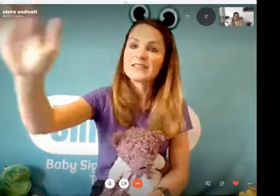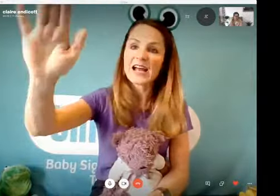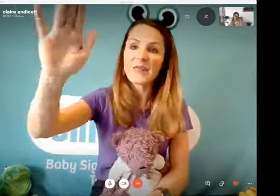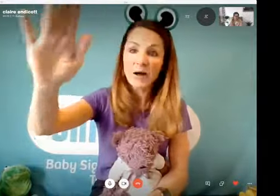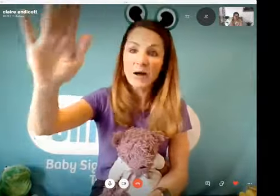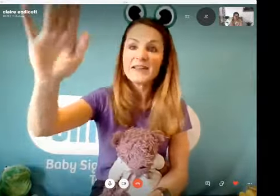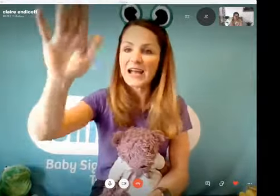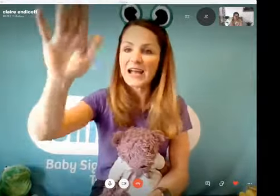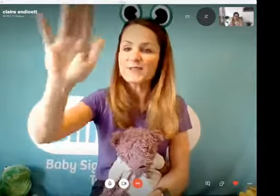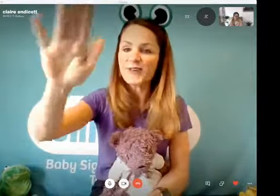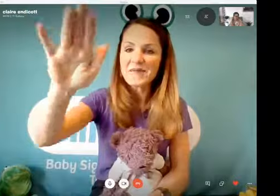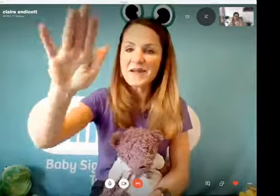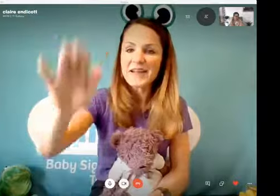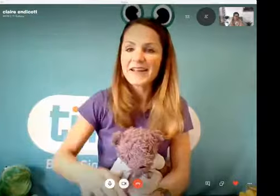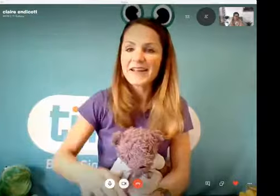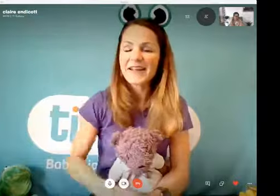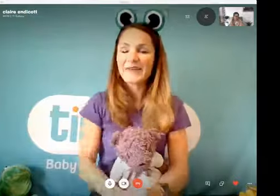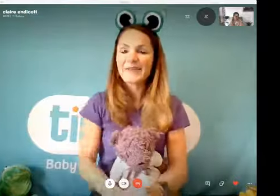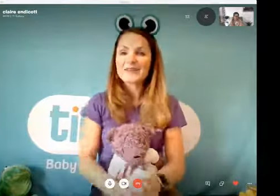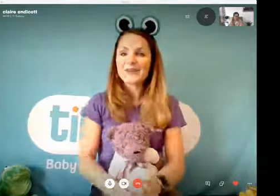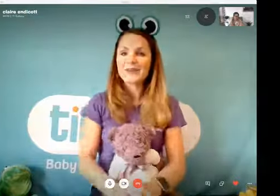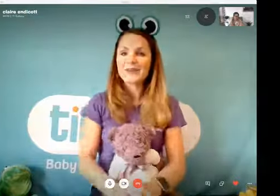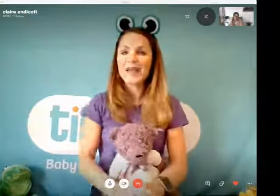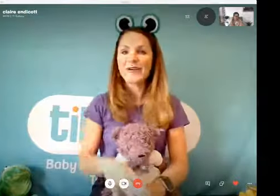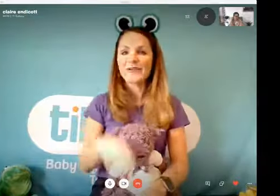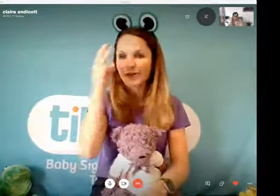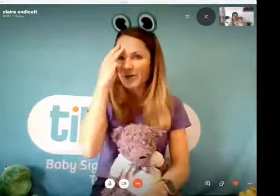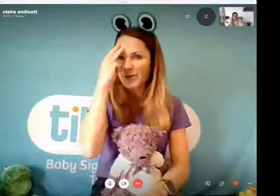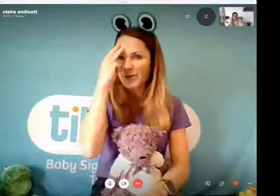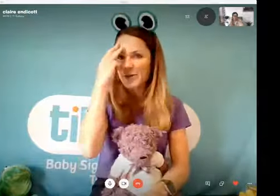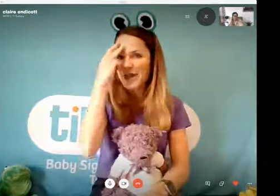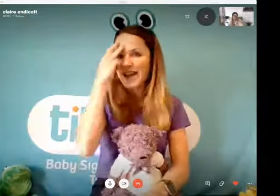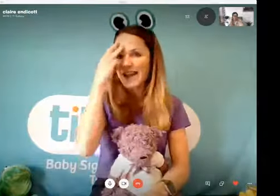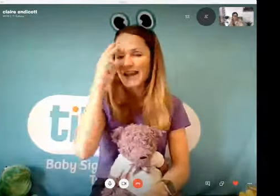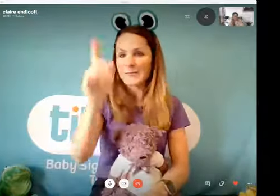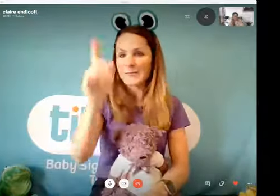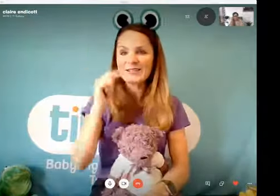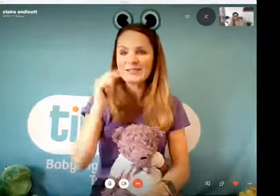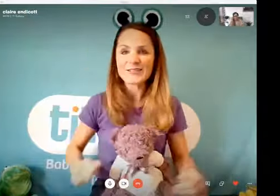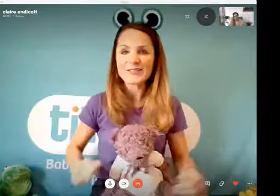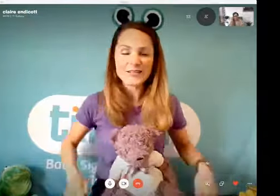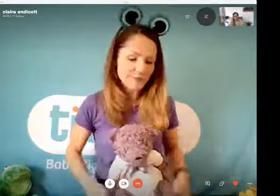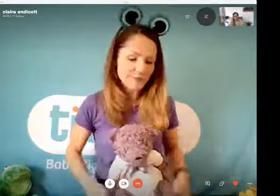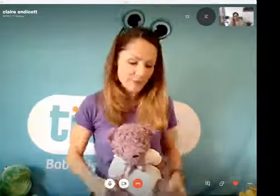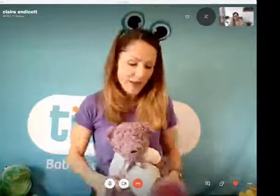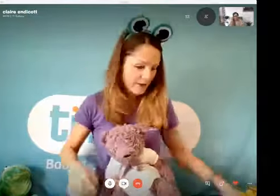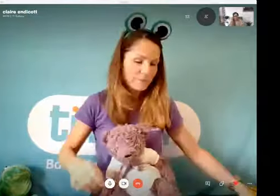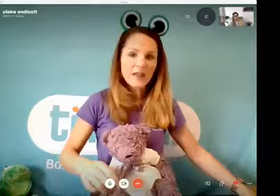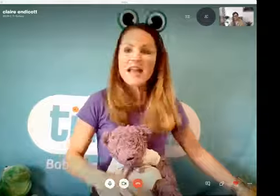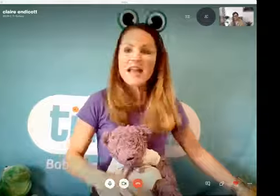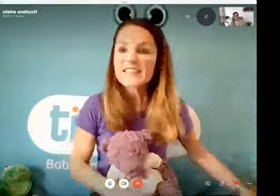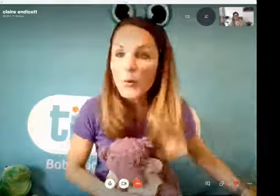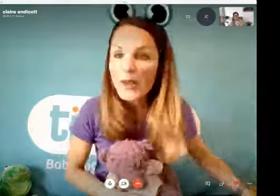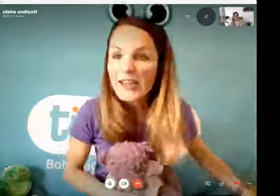mummy's heads for mummy. All right, so look out for it. Mummy, make sure you teach them that one. So if